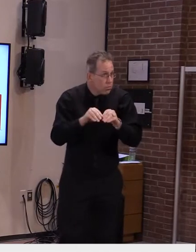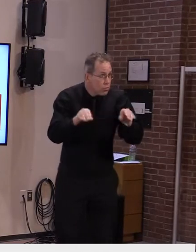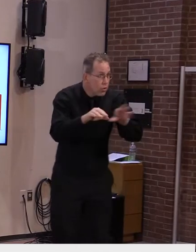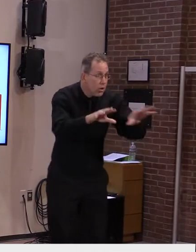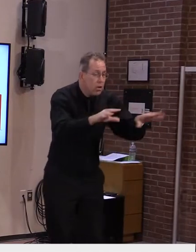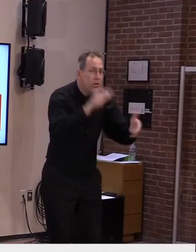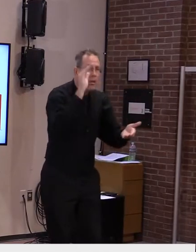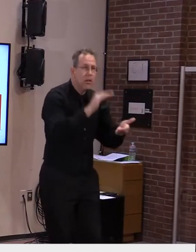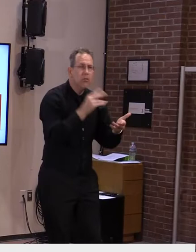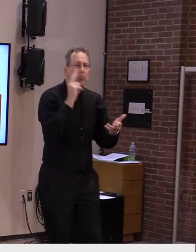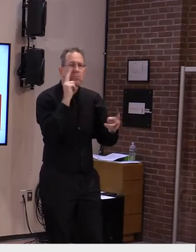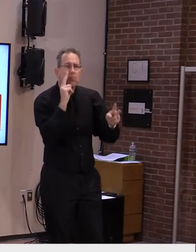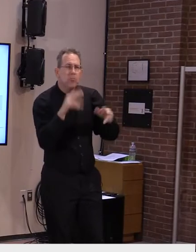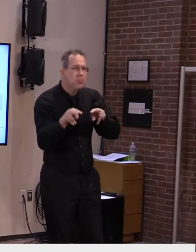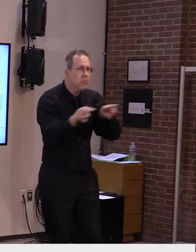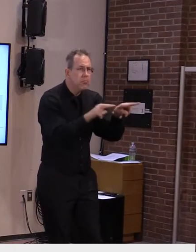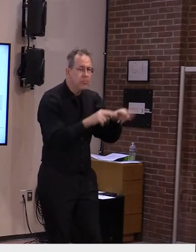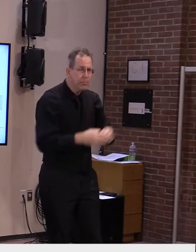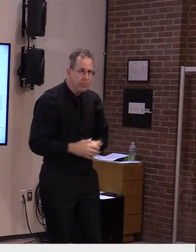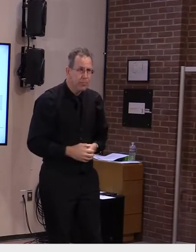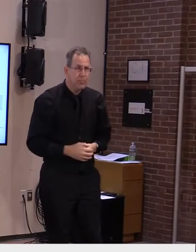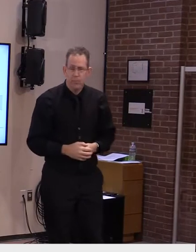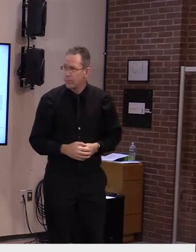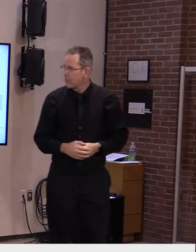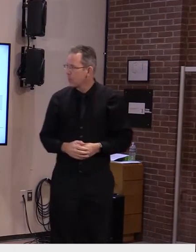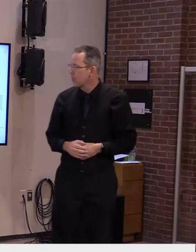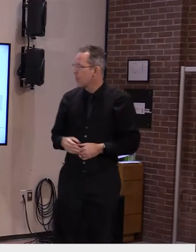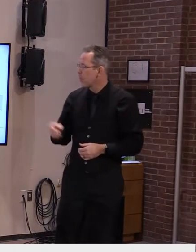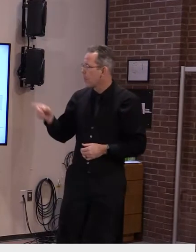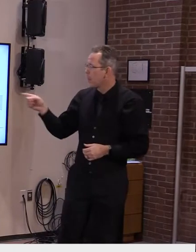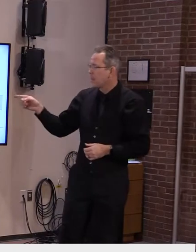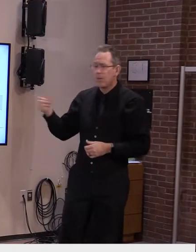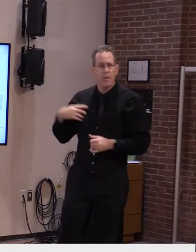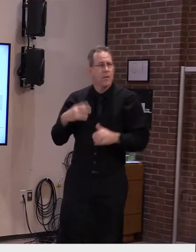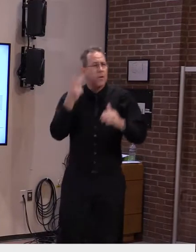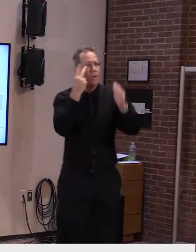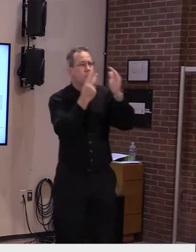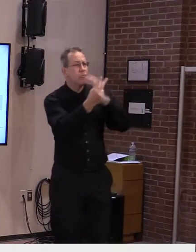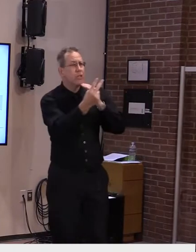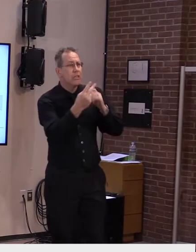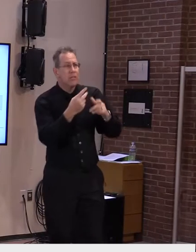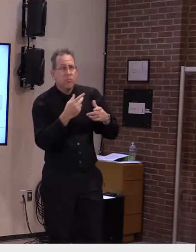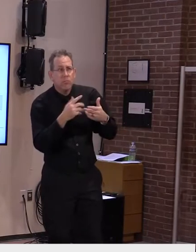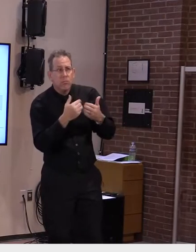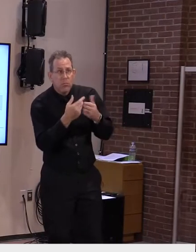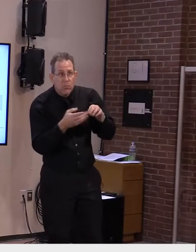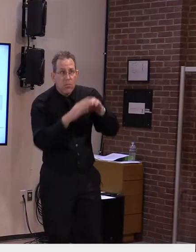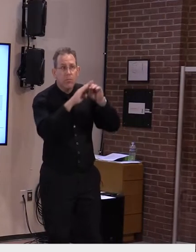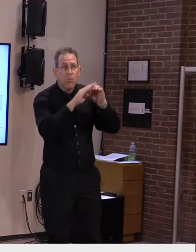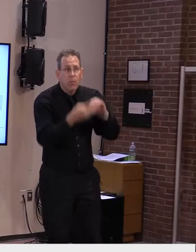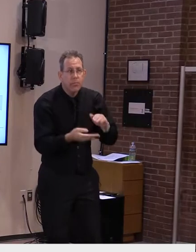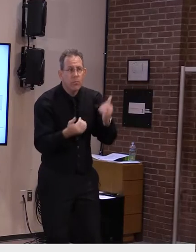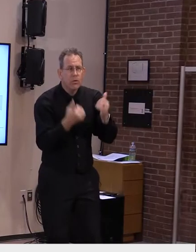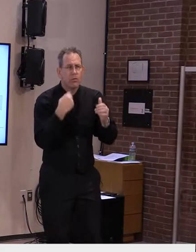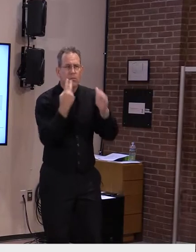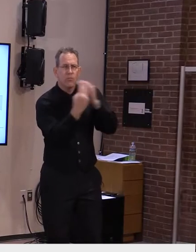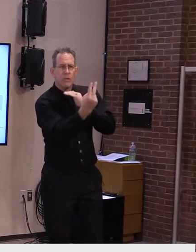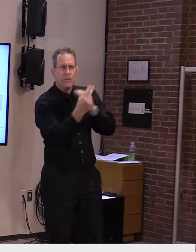November. So this turns to our forecast, where again, we do not anticipate cases to go down over the next